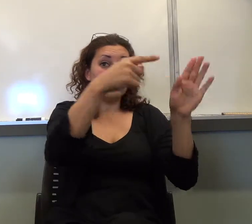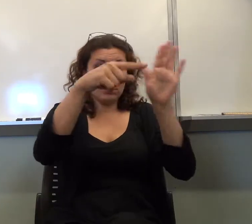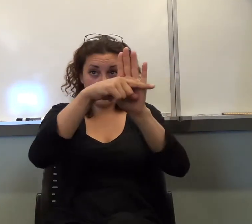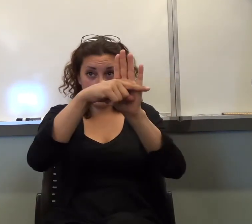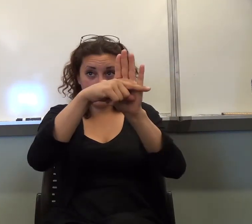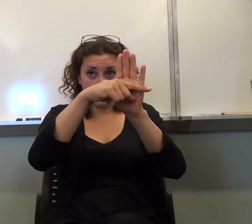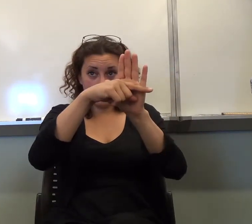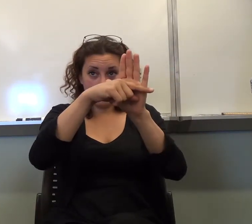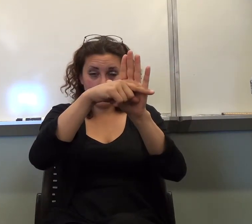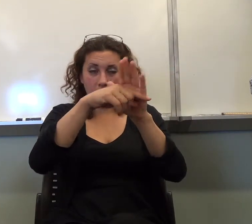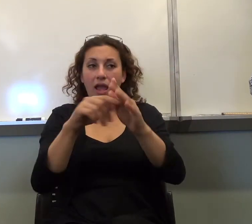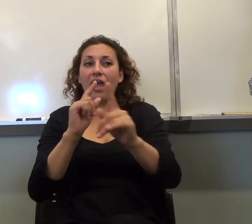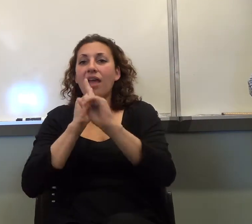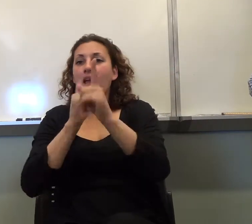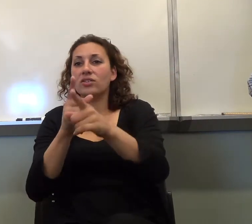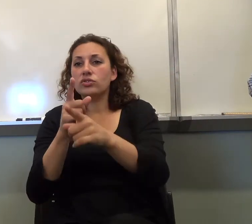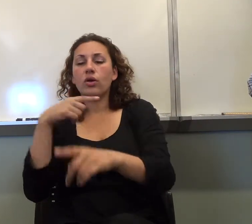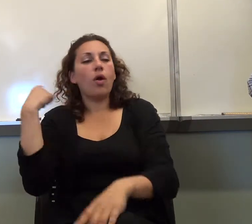the result is always negative.